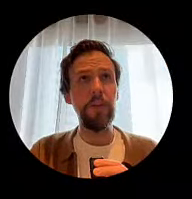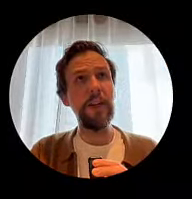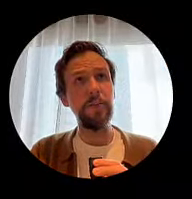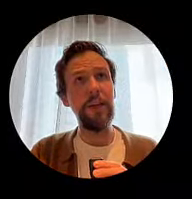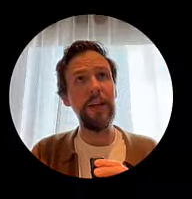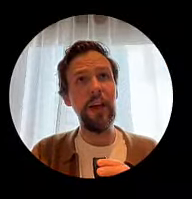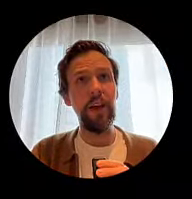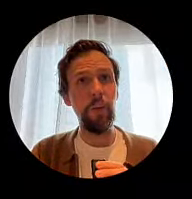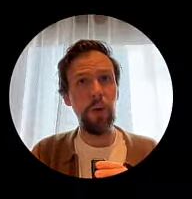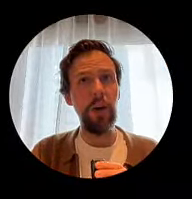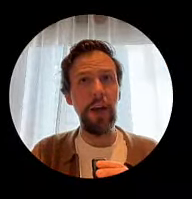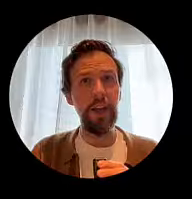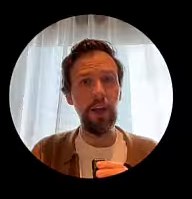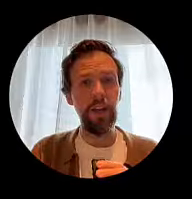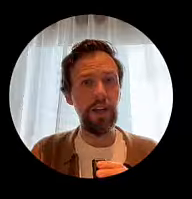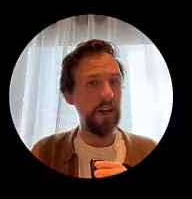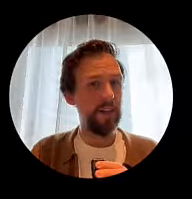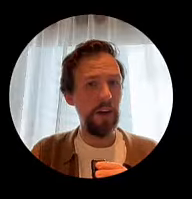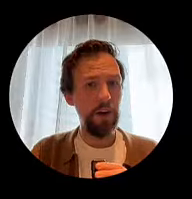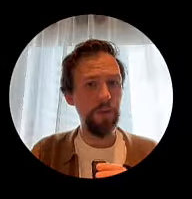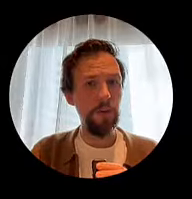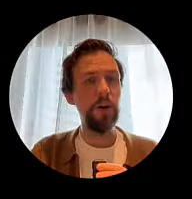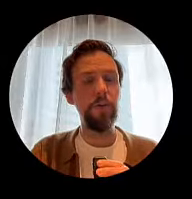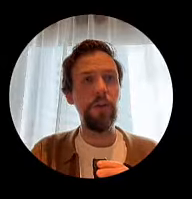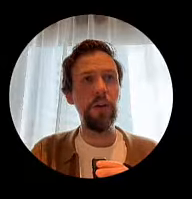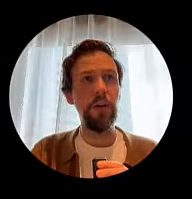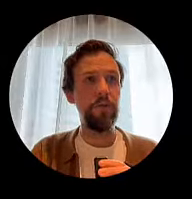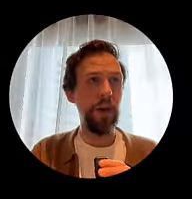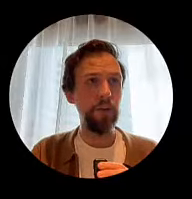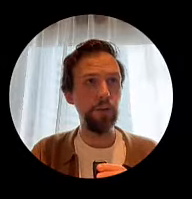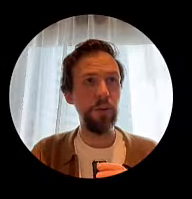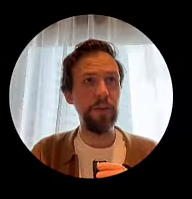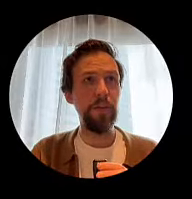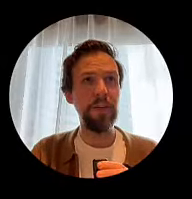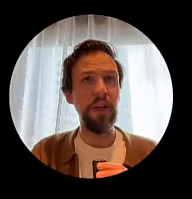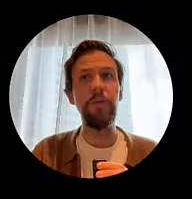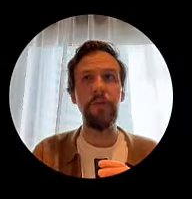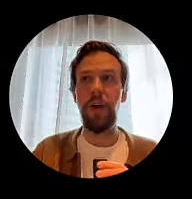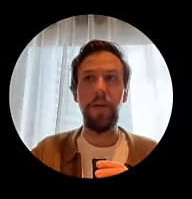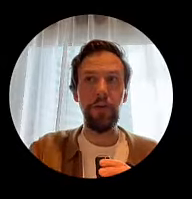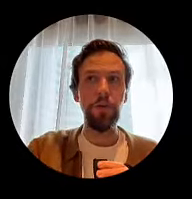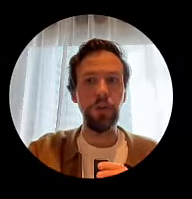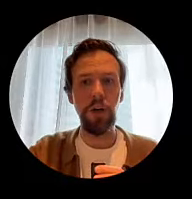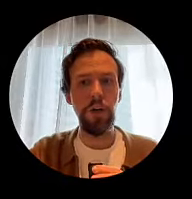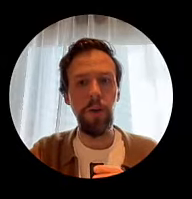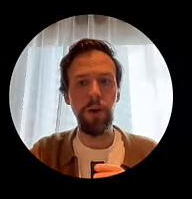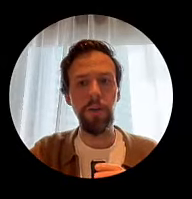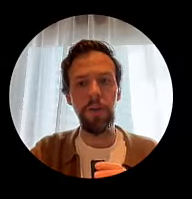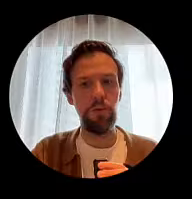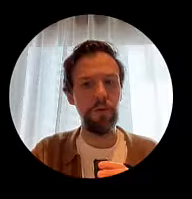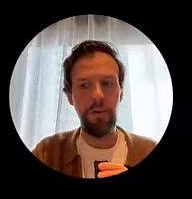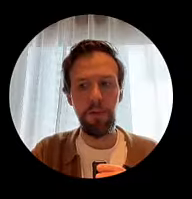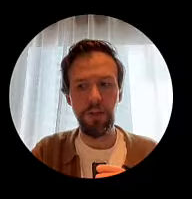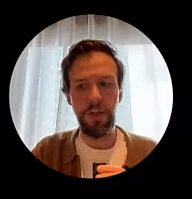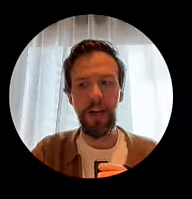People often ask me where I get the art for Art of Fauna, if I drew that myself, if I have a huge art department, or if I'm using